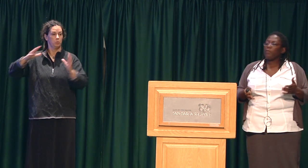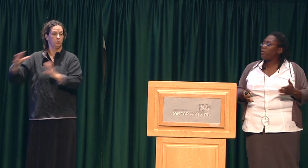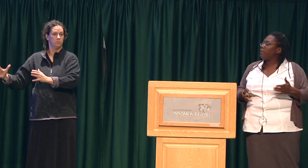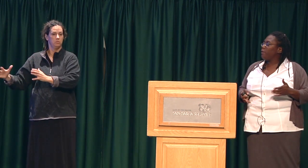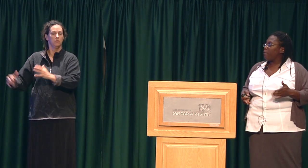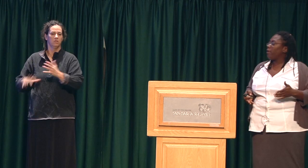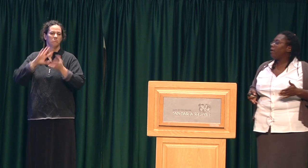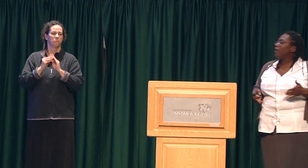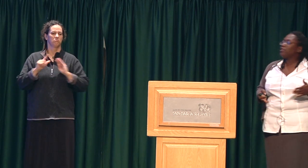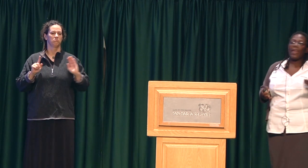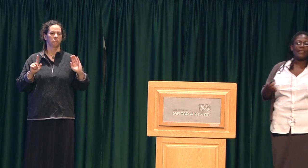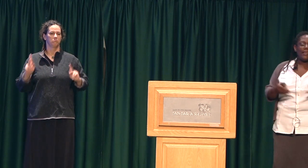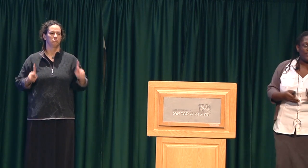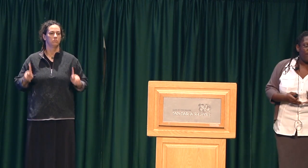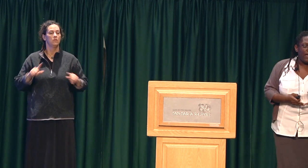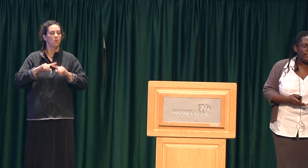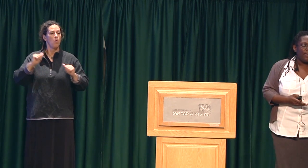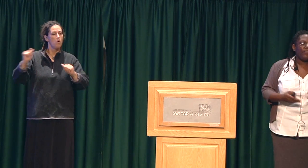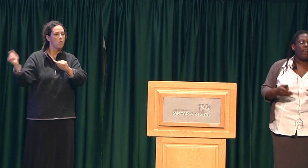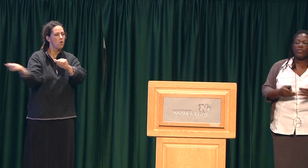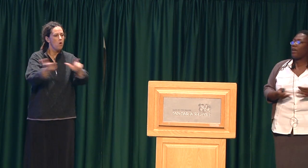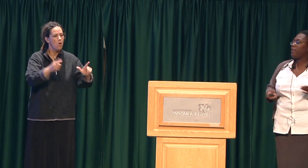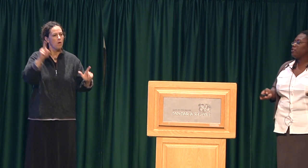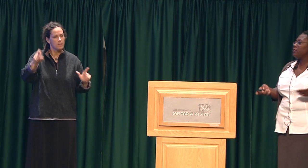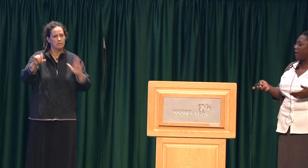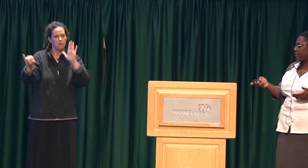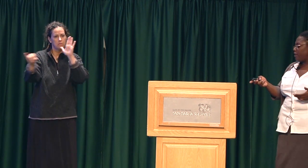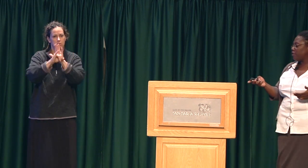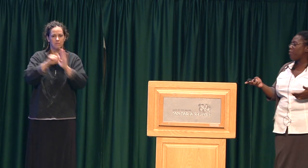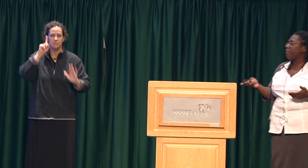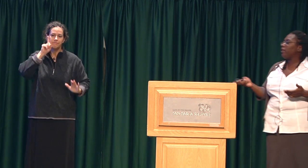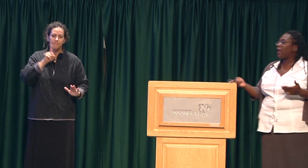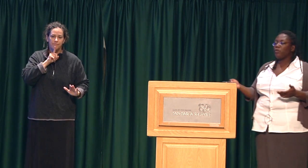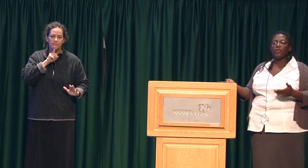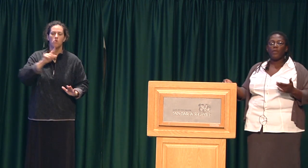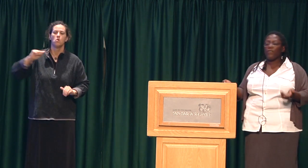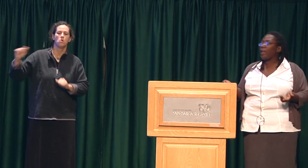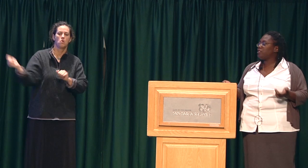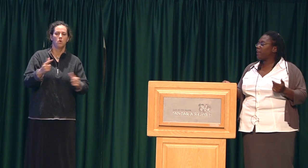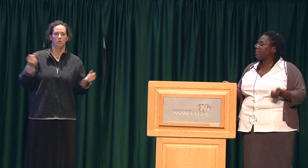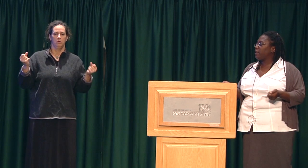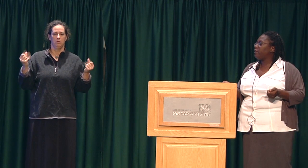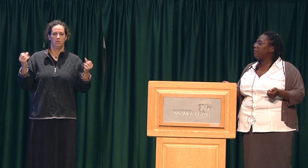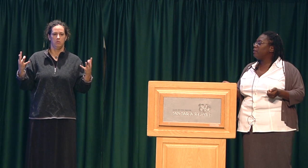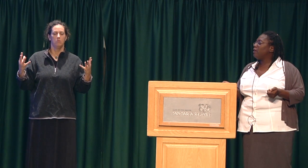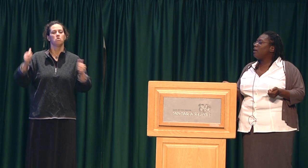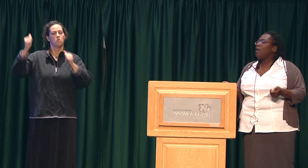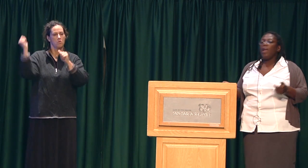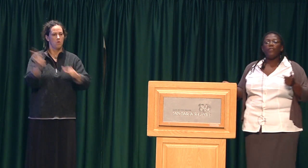be a deaf community member, so they had to identify as deaf, and they also had to use ASL as their primary language and be over the age of